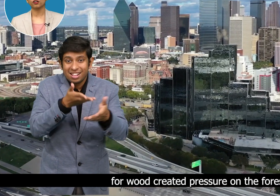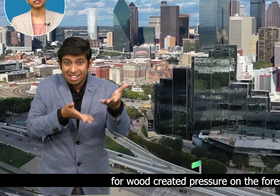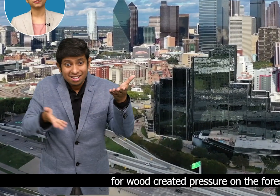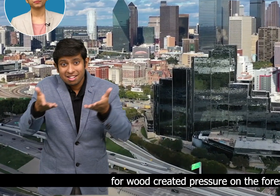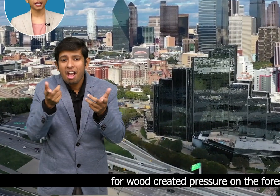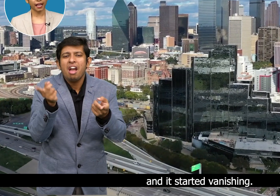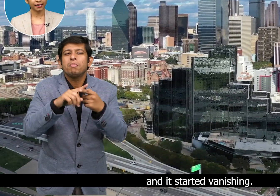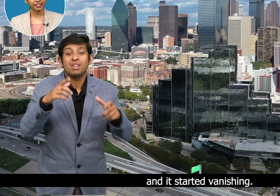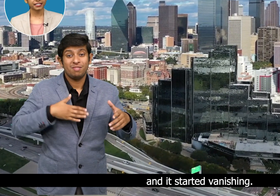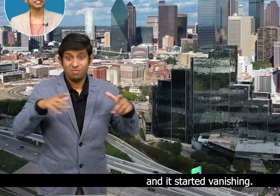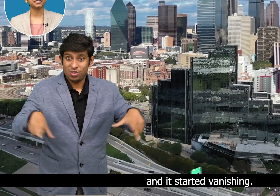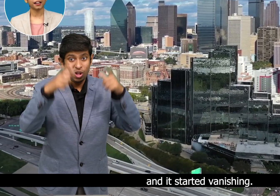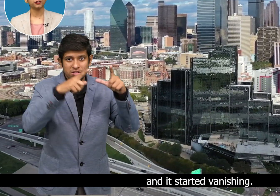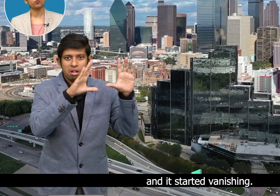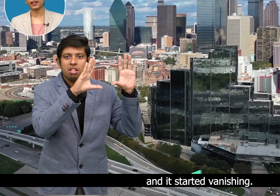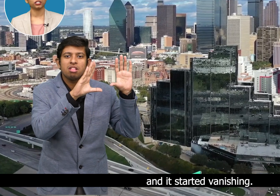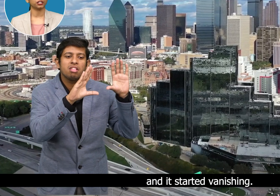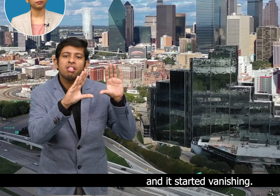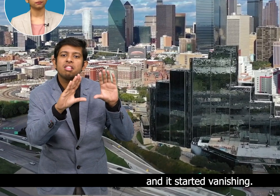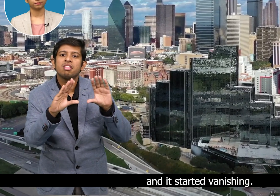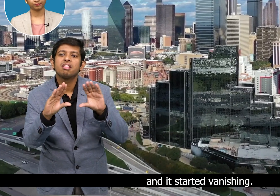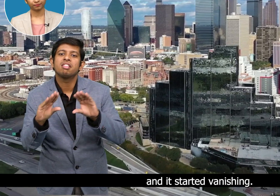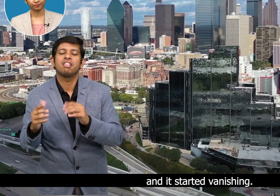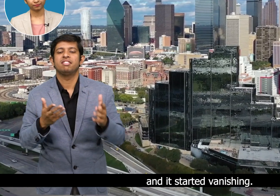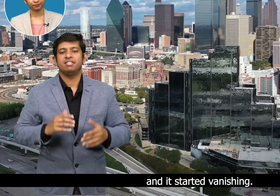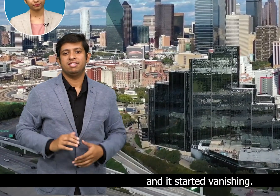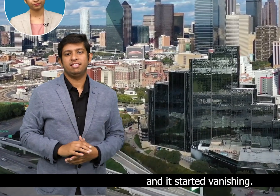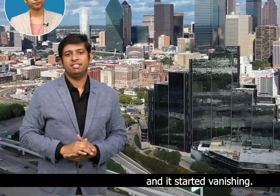the forest and it started vanishing.